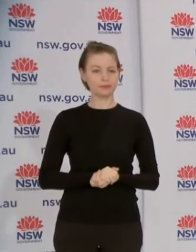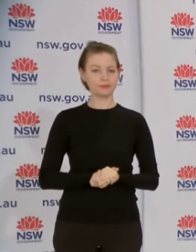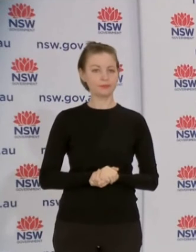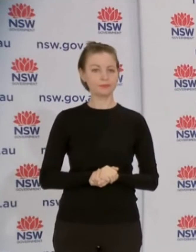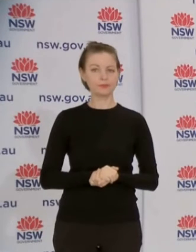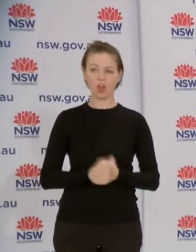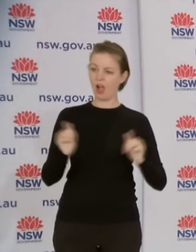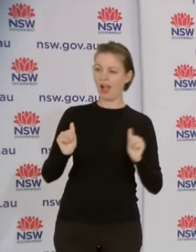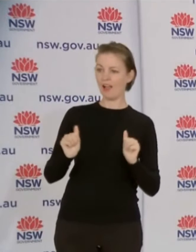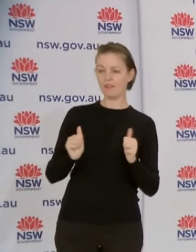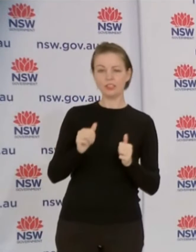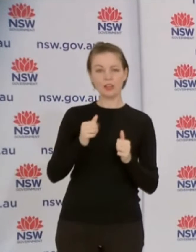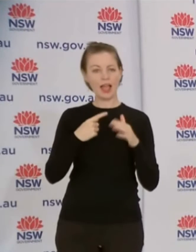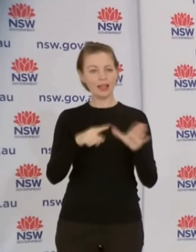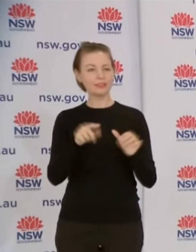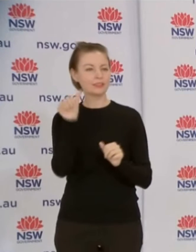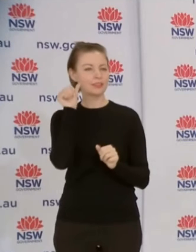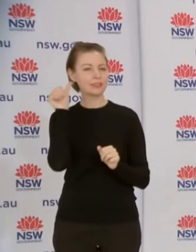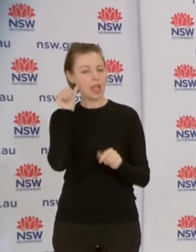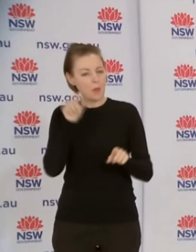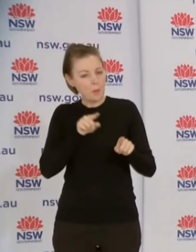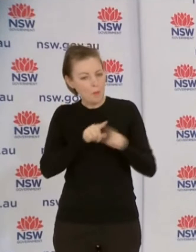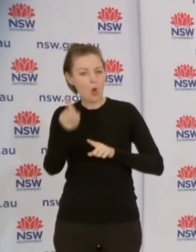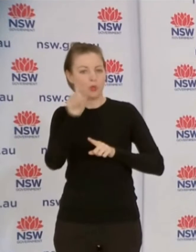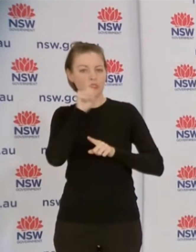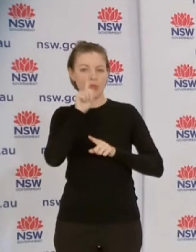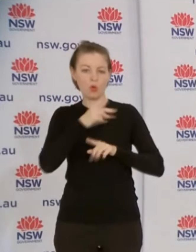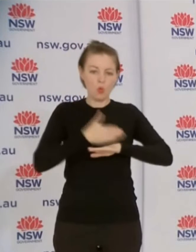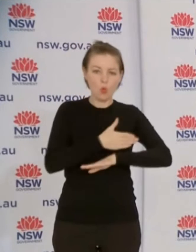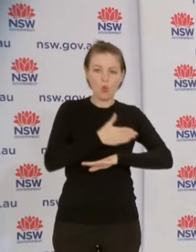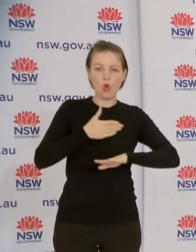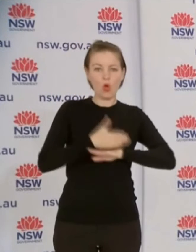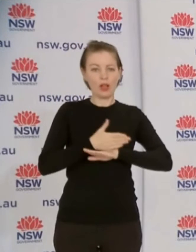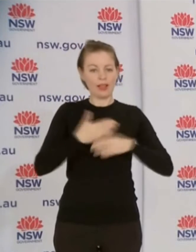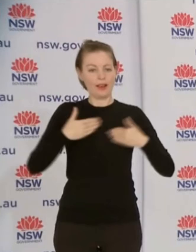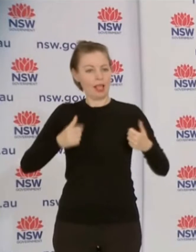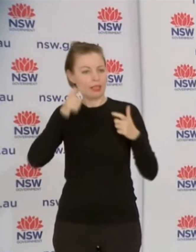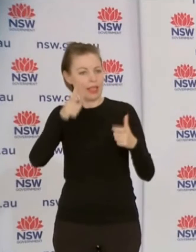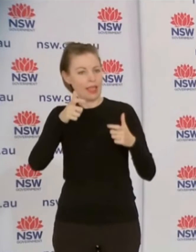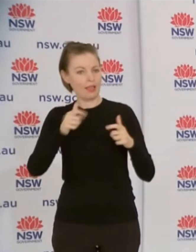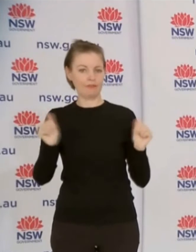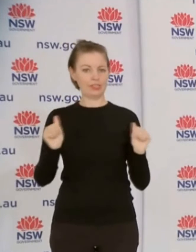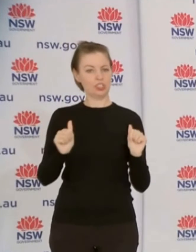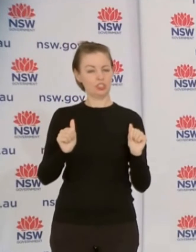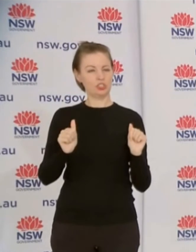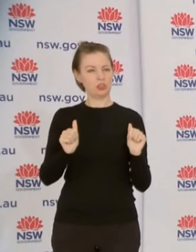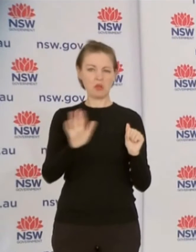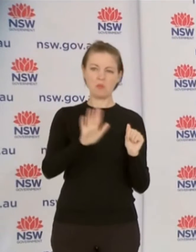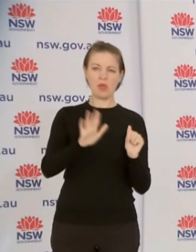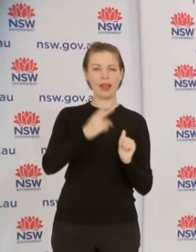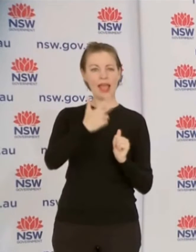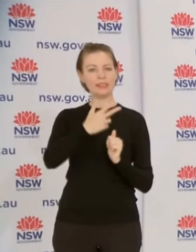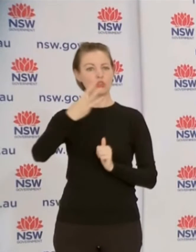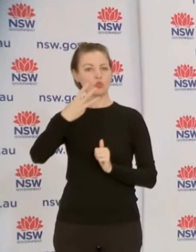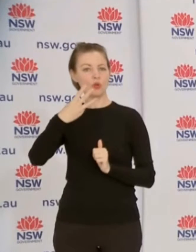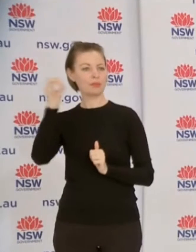vast majority of all of our frontline workers are vaccinated. Well, yes, I said it yesterday. It was around 83% of frontline health